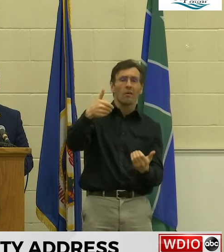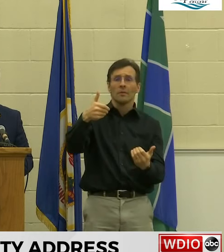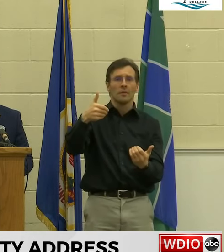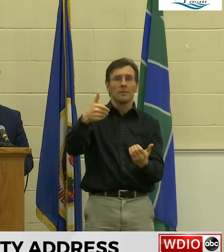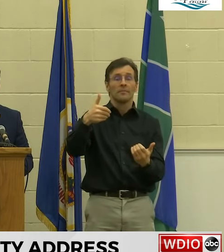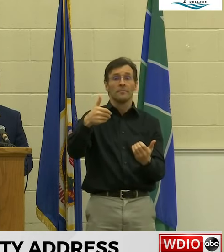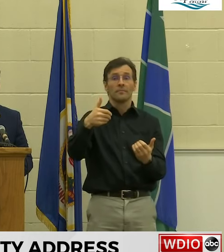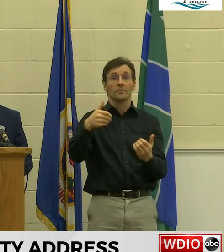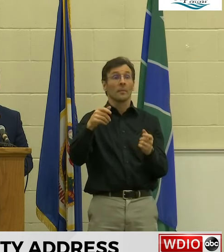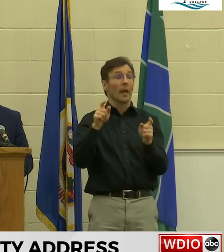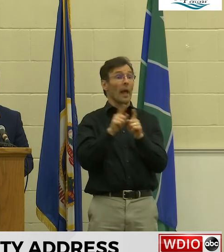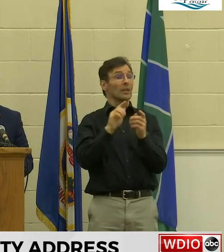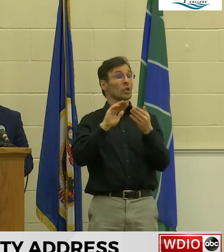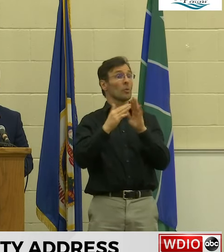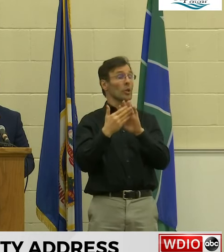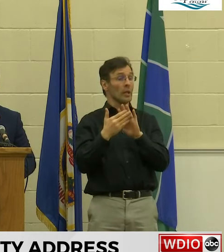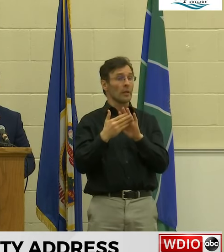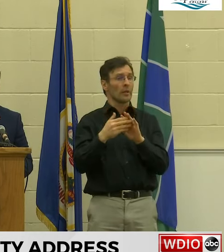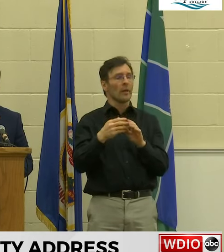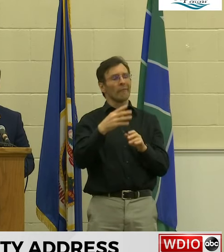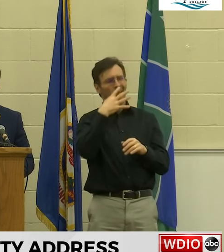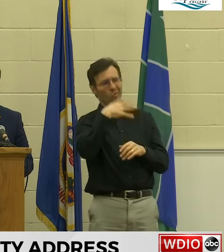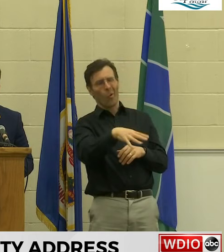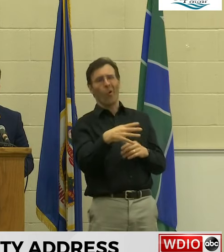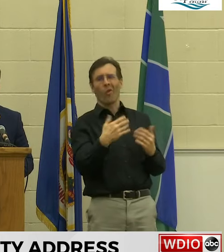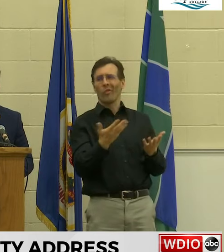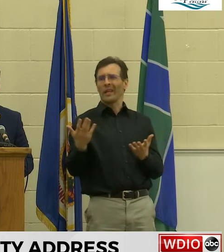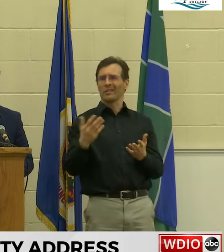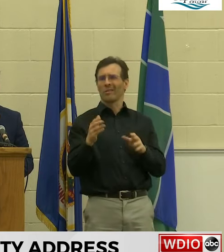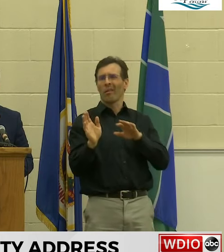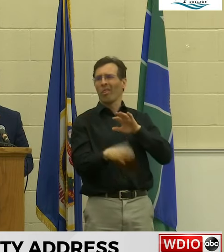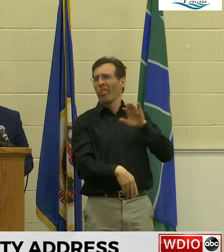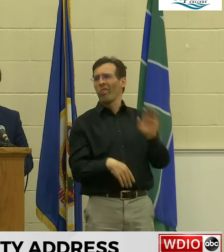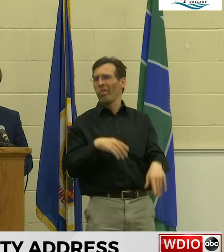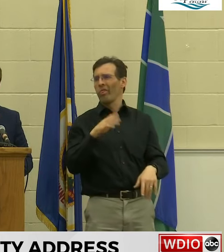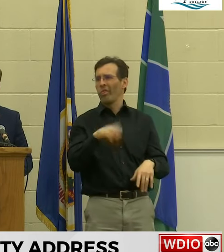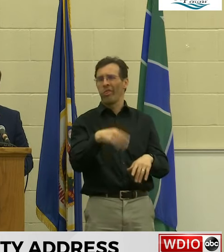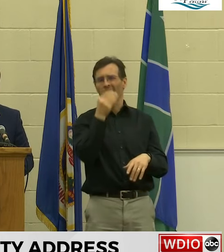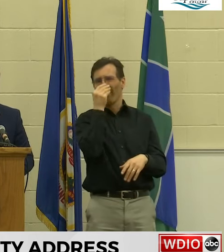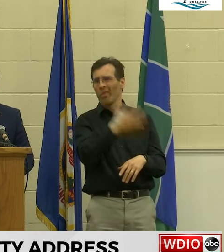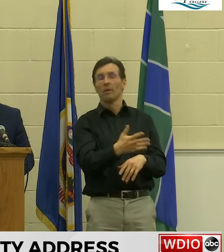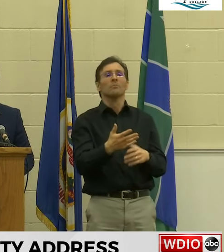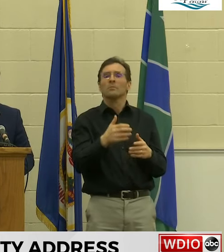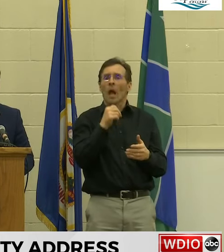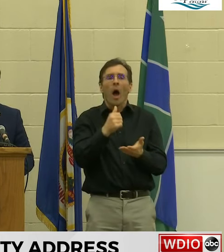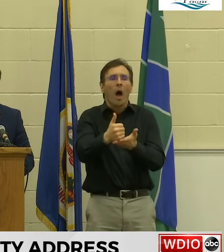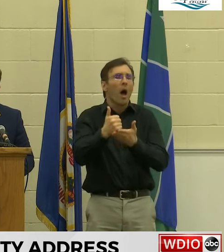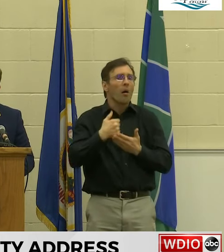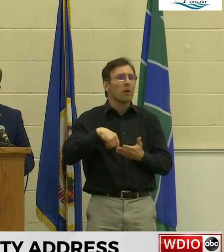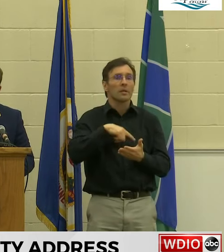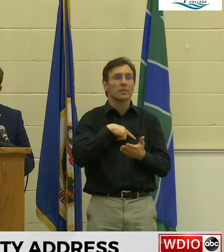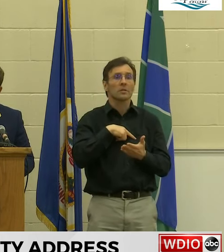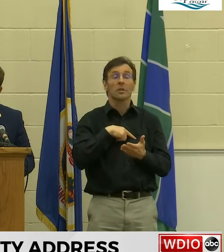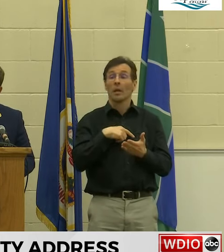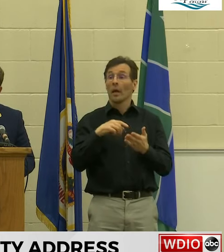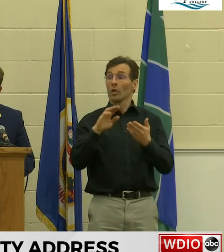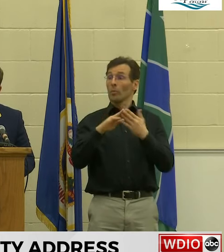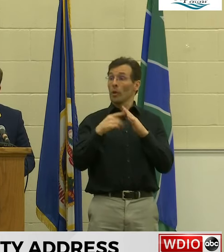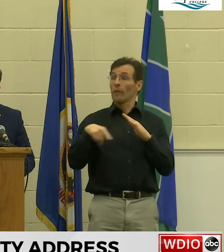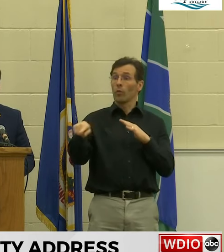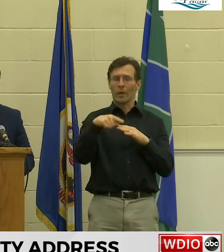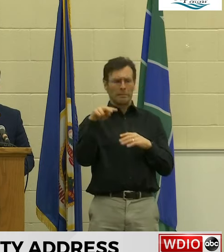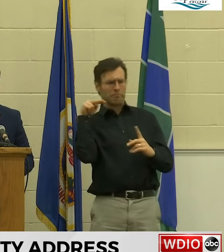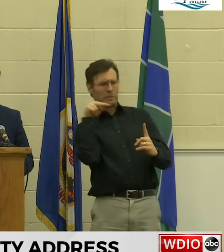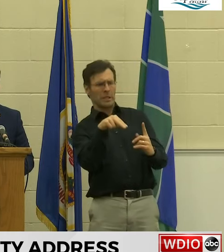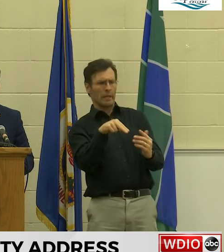don't become more luminous as a community by ignoring the issues of today and treating them with apathy and cowardice. We become more luminous as a community by